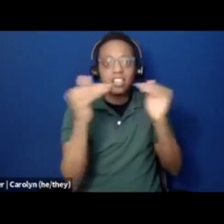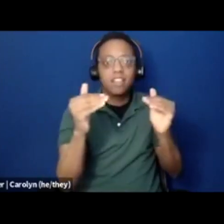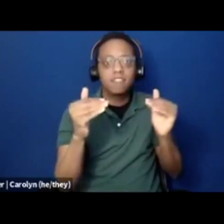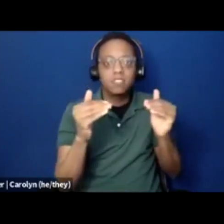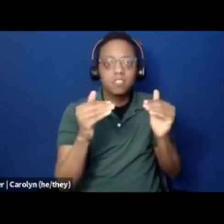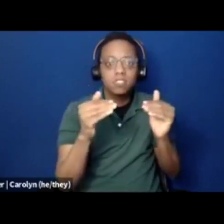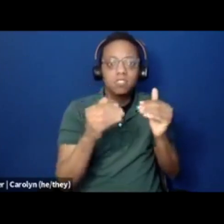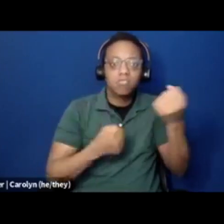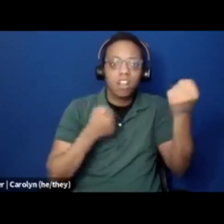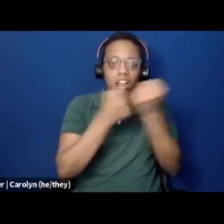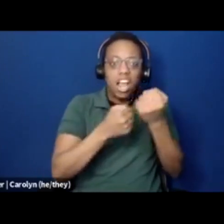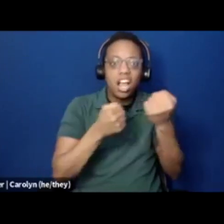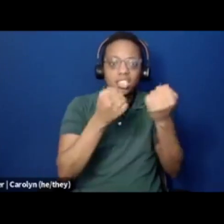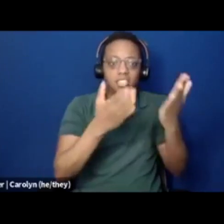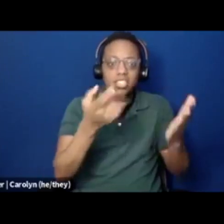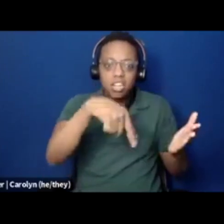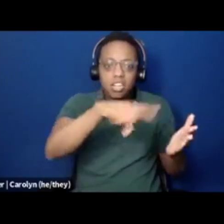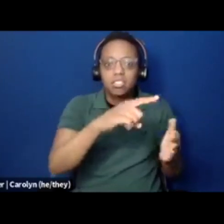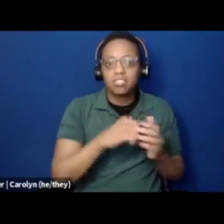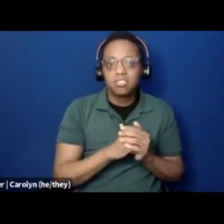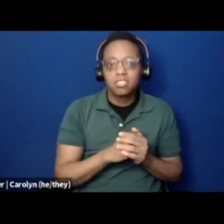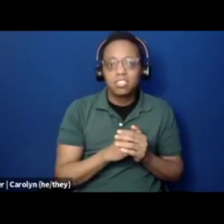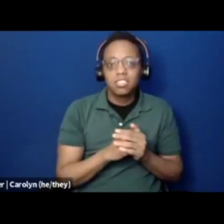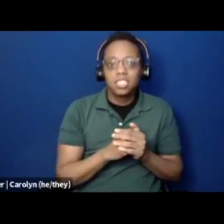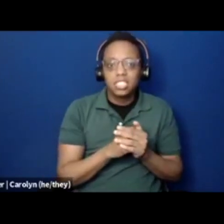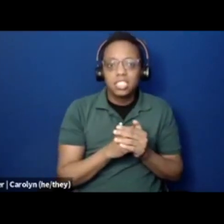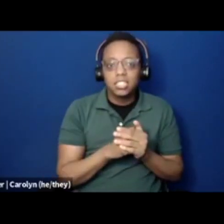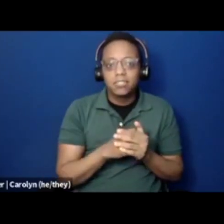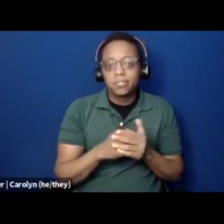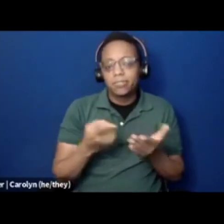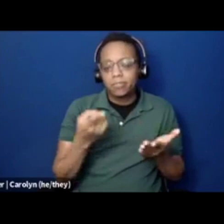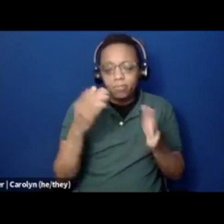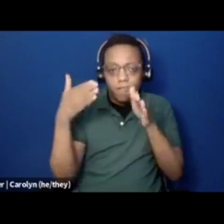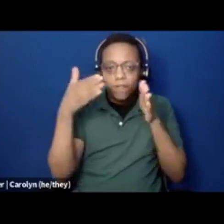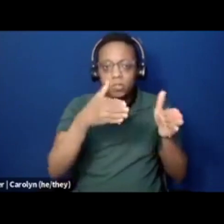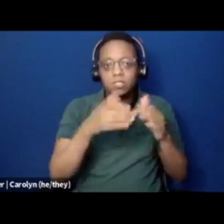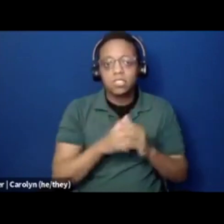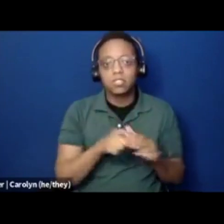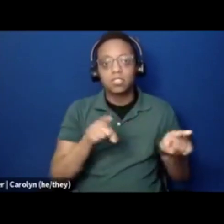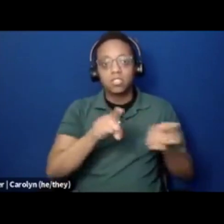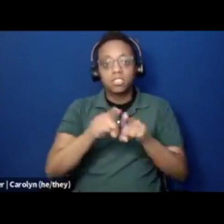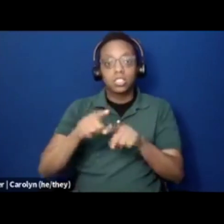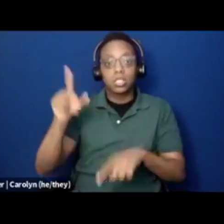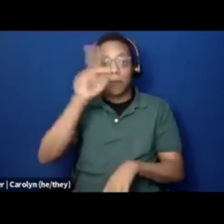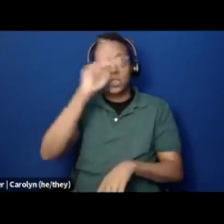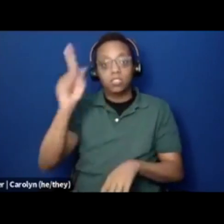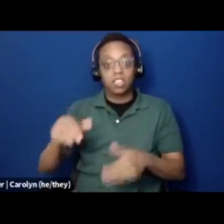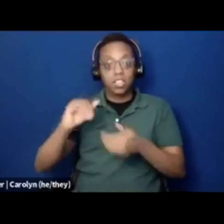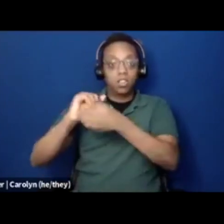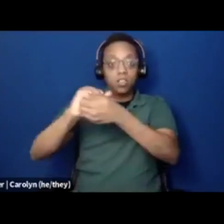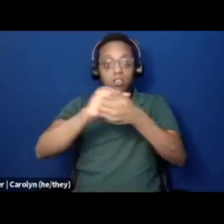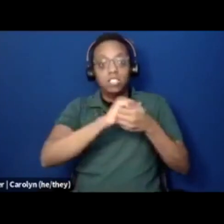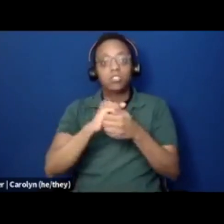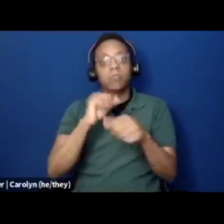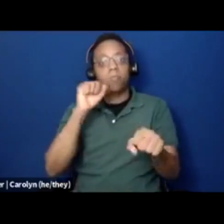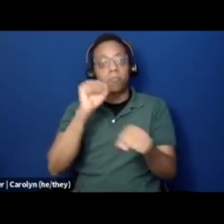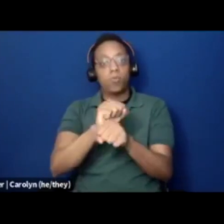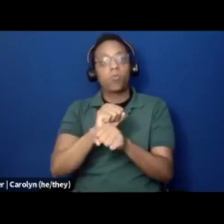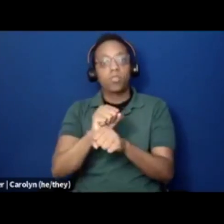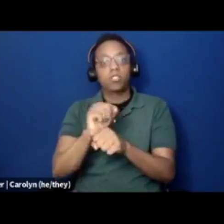And that's something our Pennsylvania coalition is also going to be working on with other partners and affiliates within our